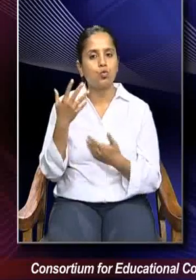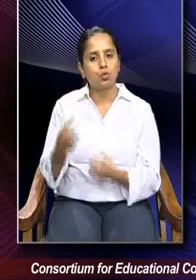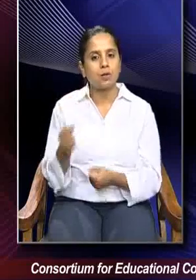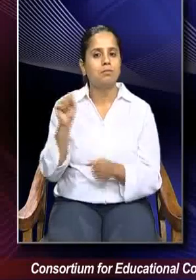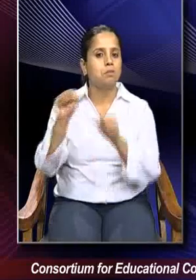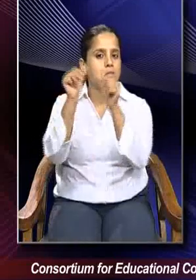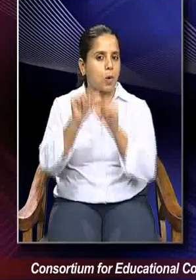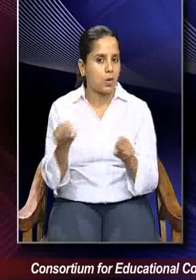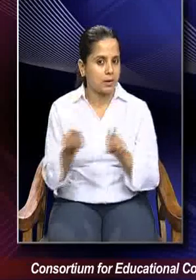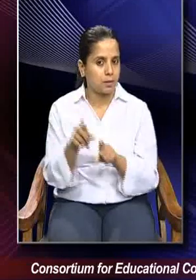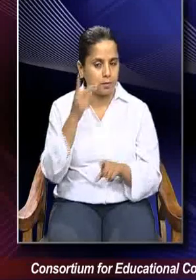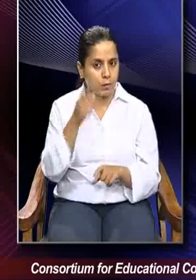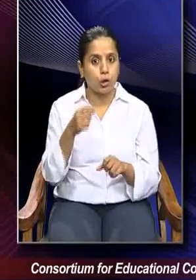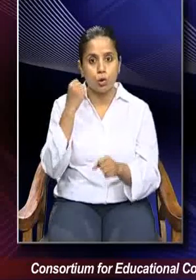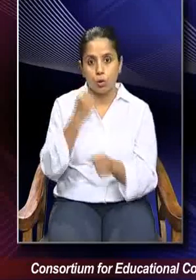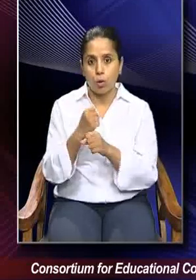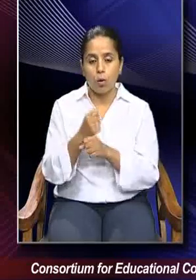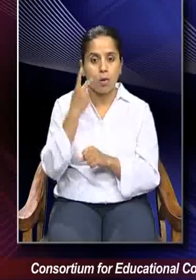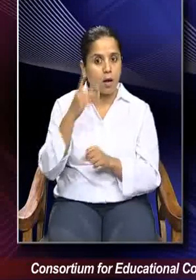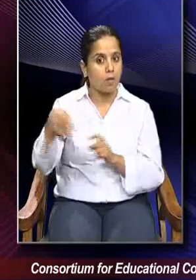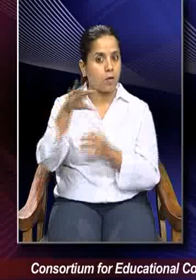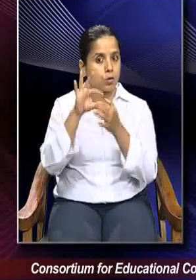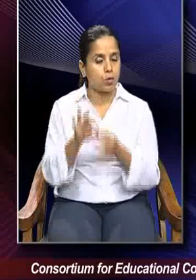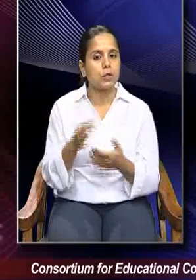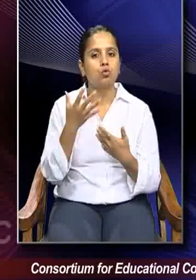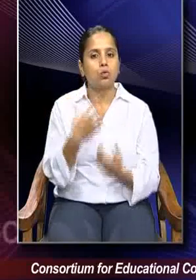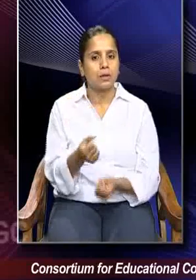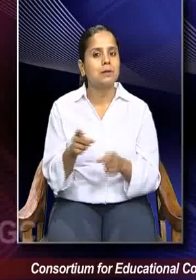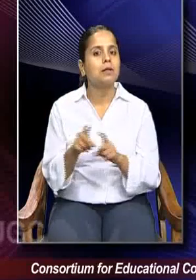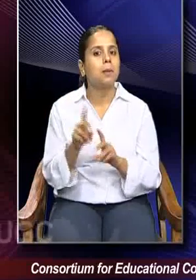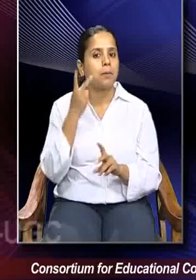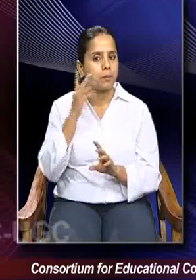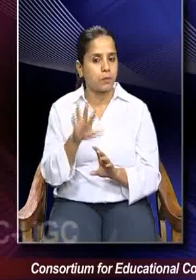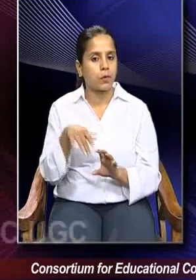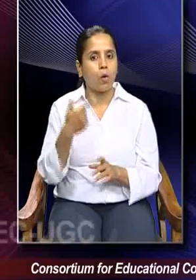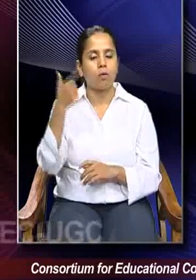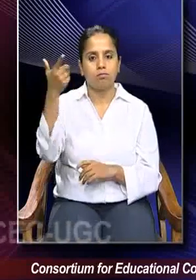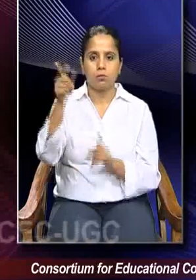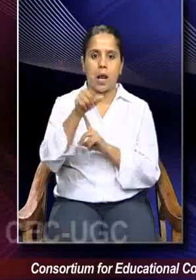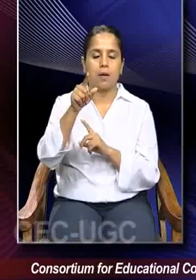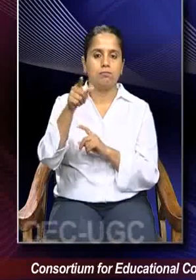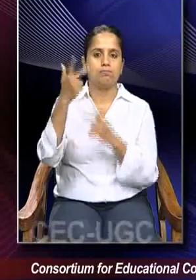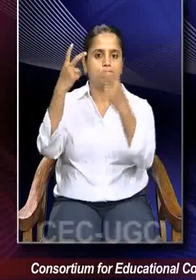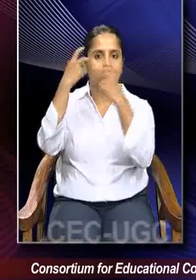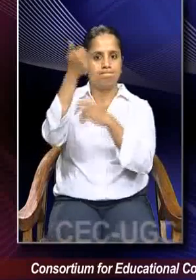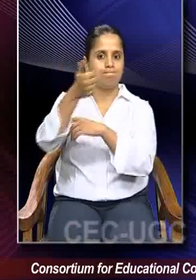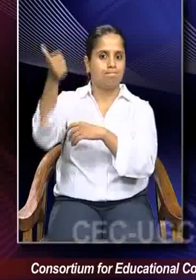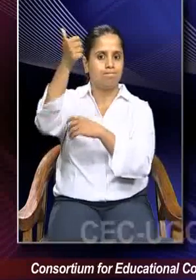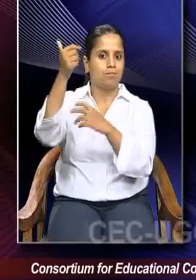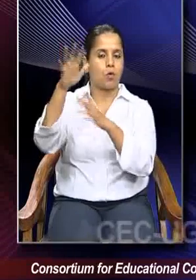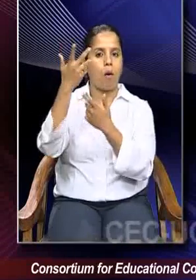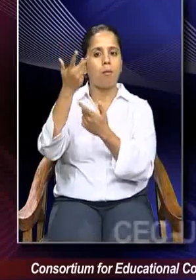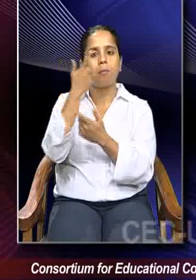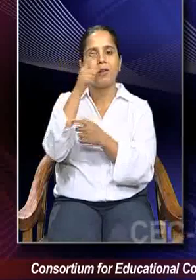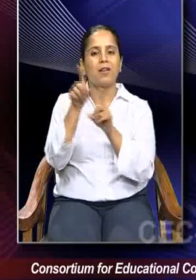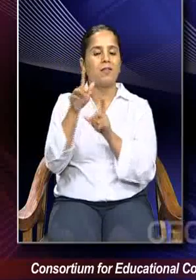model. Government acts as a trustee or a custodian of resources and intends to distribute